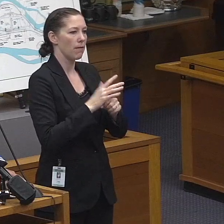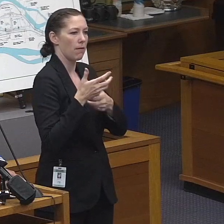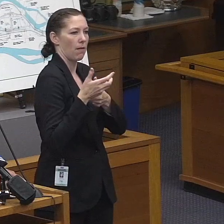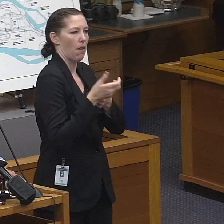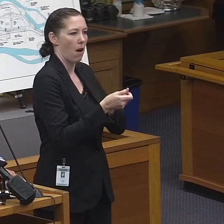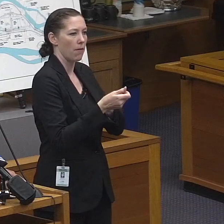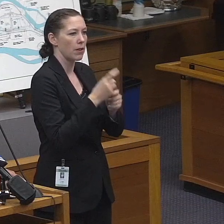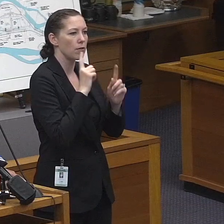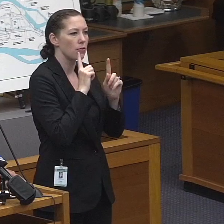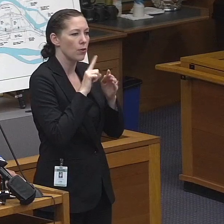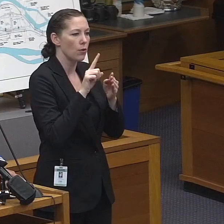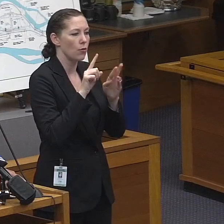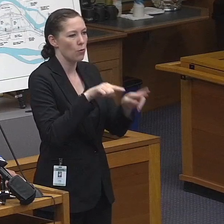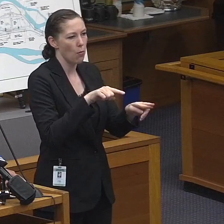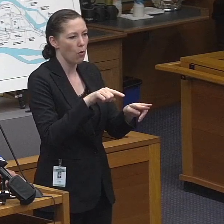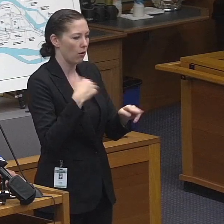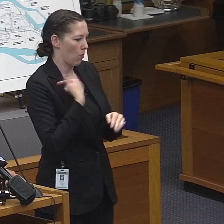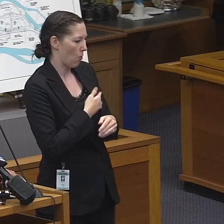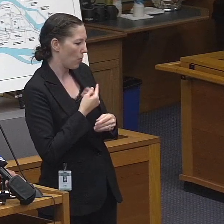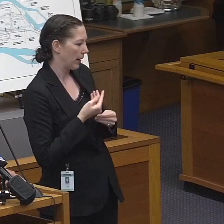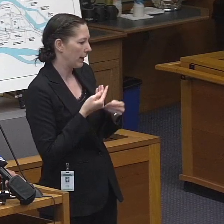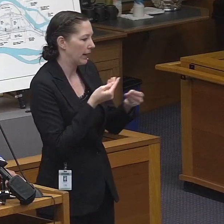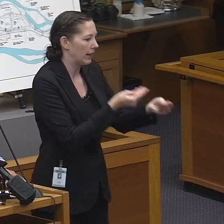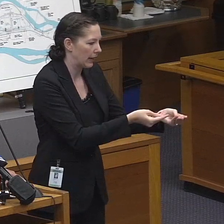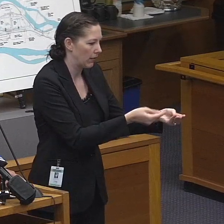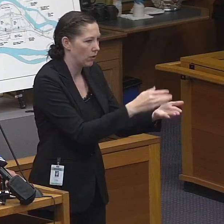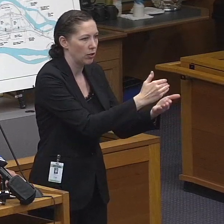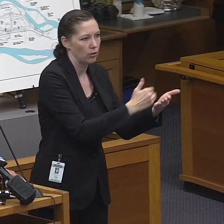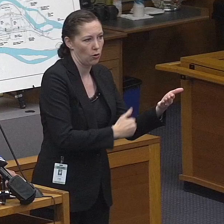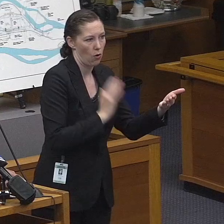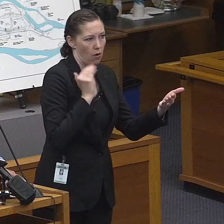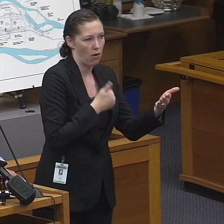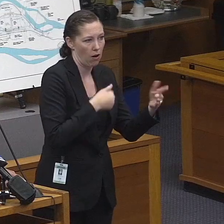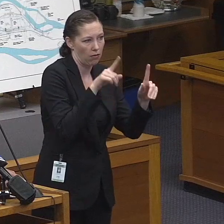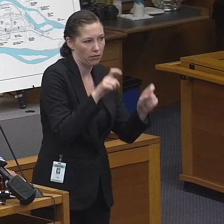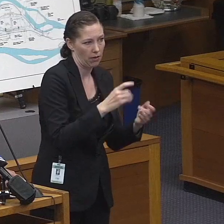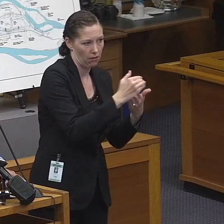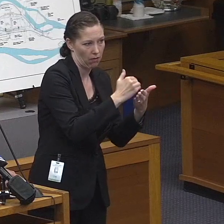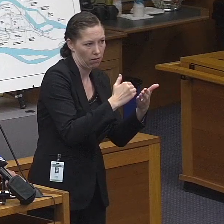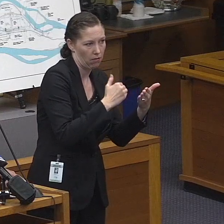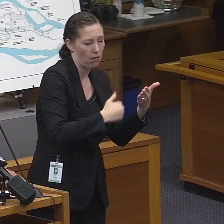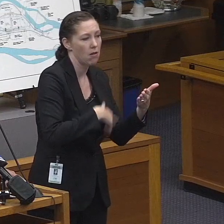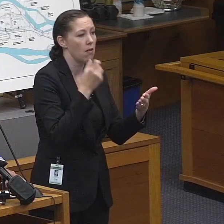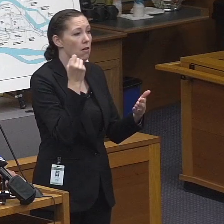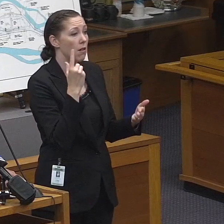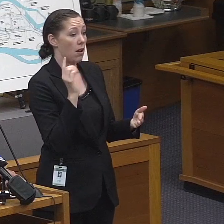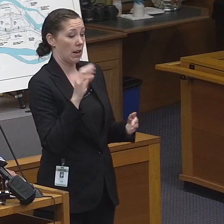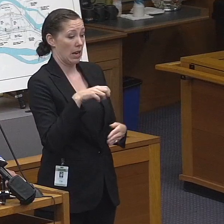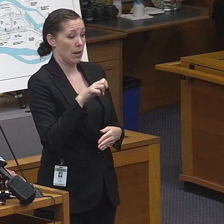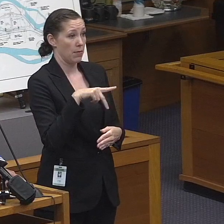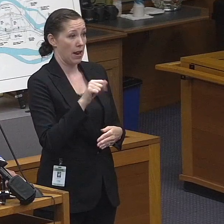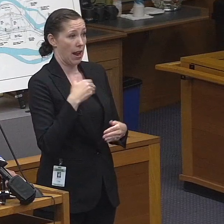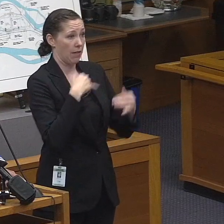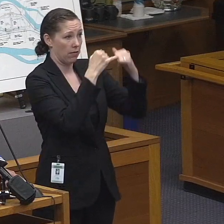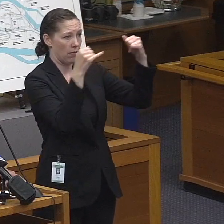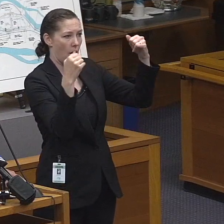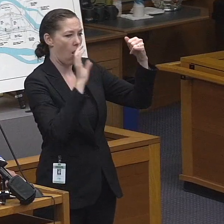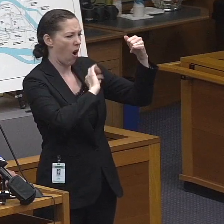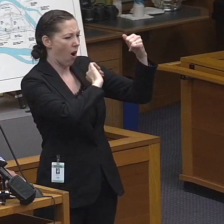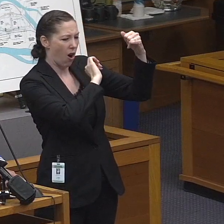those constituents might be, and we are consistently well below any kind of advisory levels for